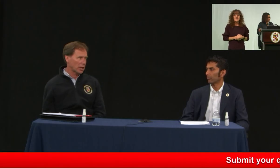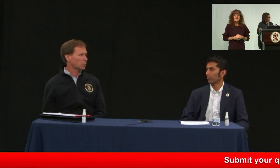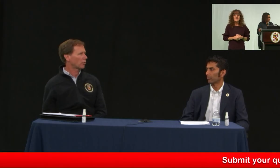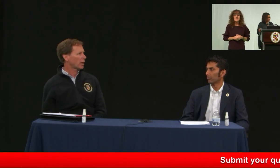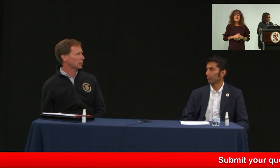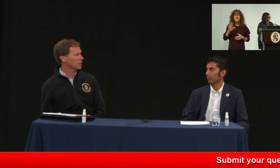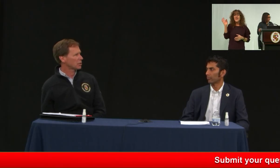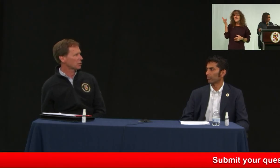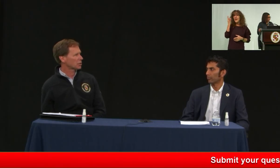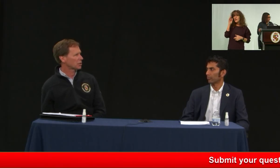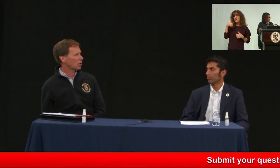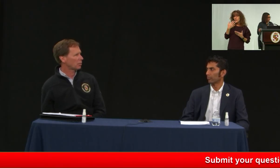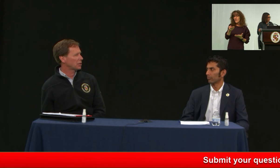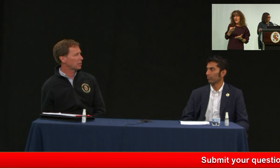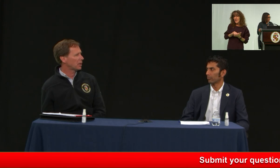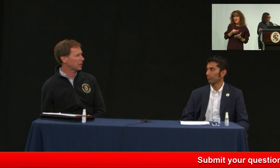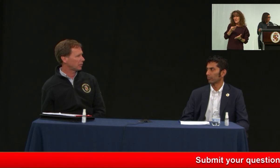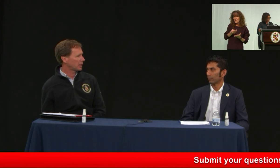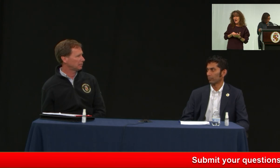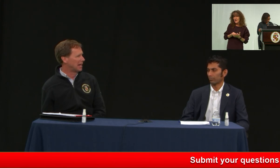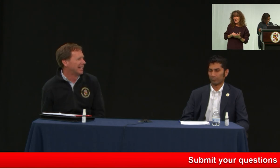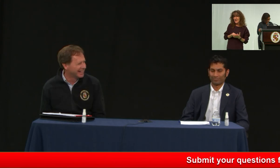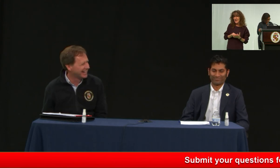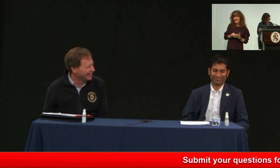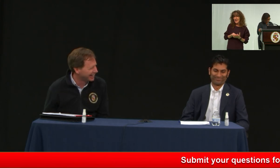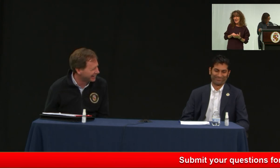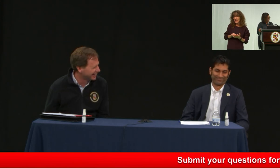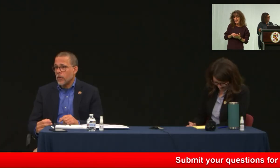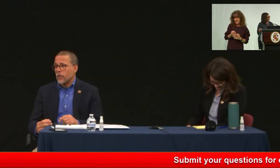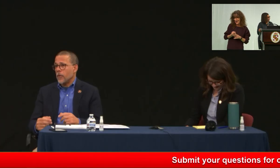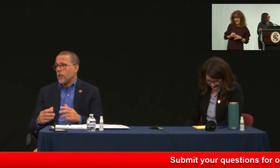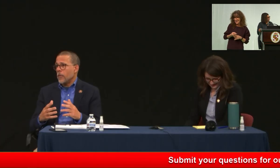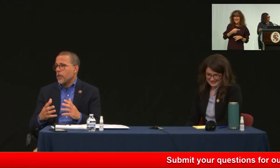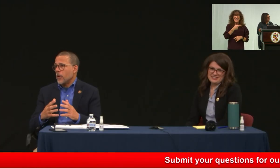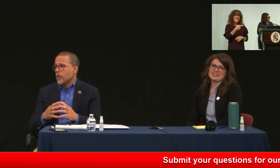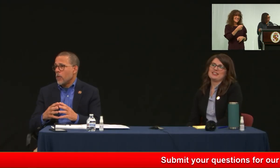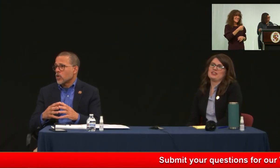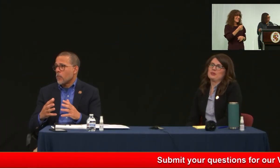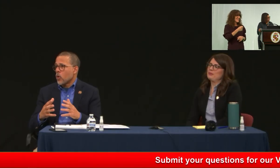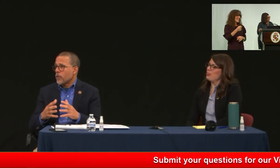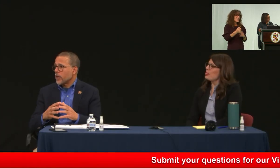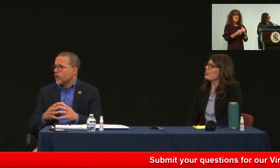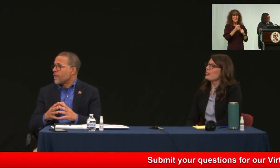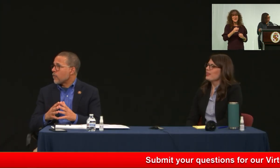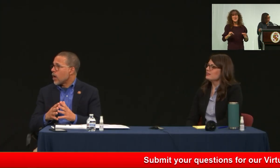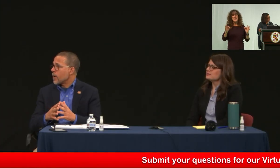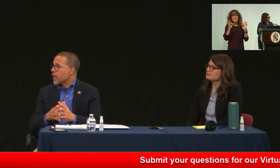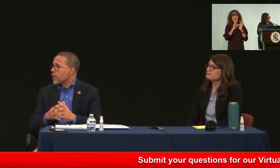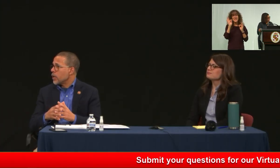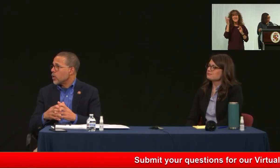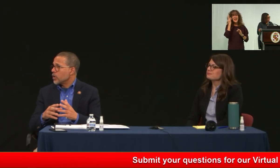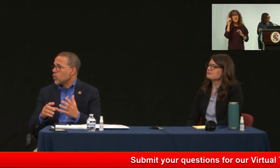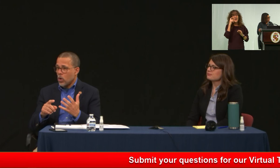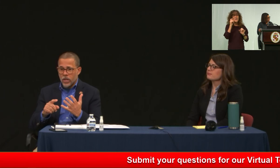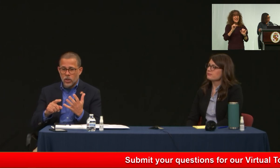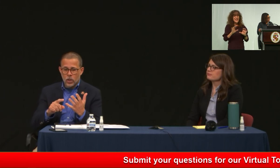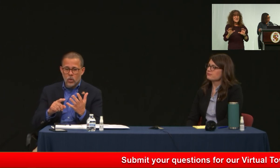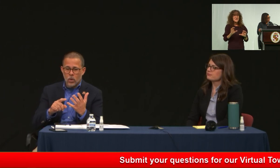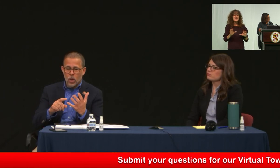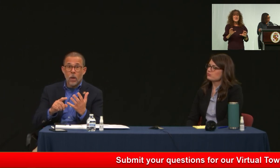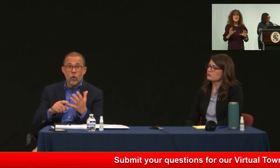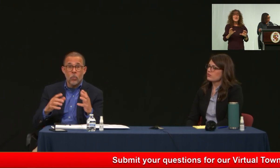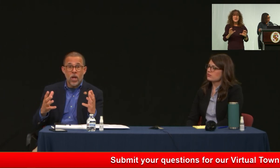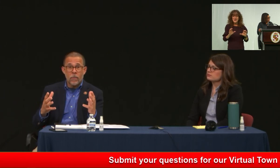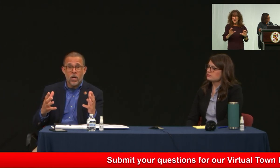The feds provide the resources. Y'all put the money, and right? Look, I mean, the most important thing that the federal government can do is, one, is